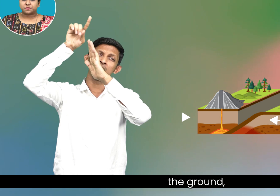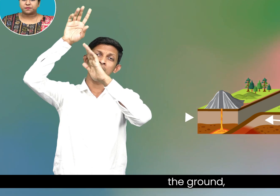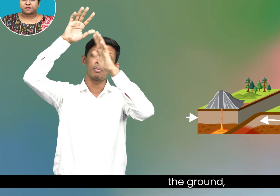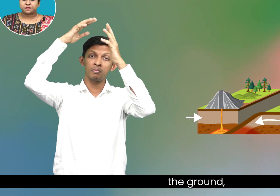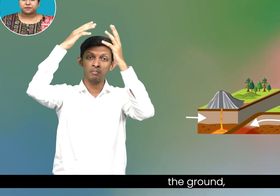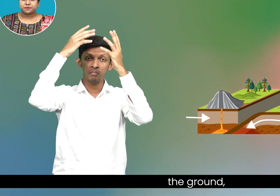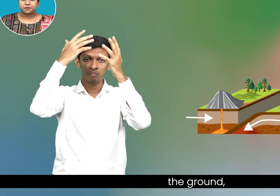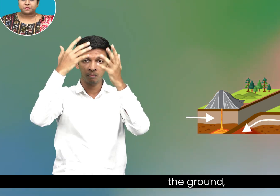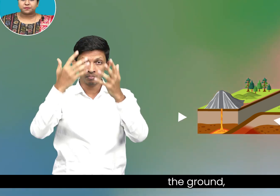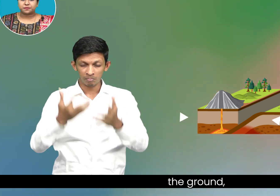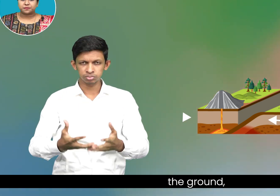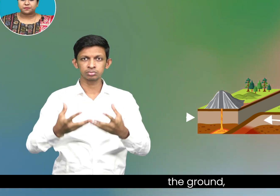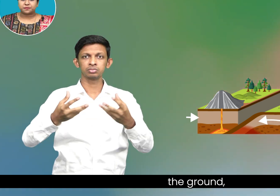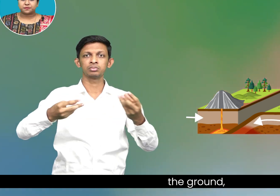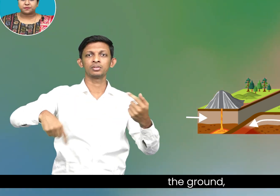ground.